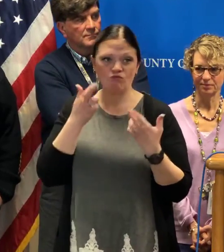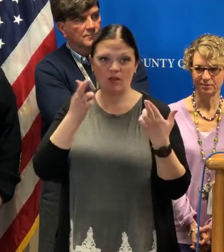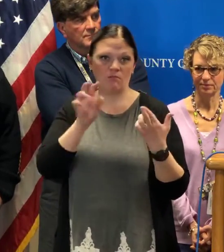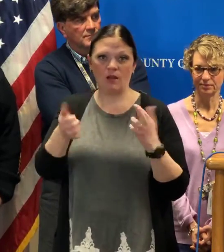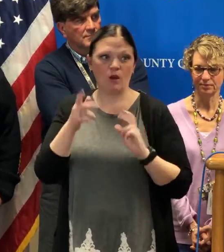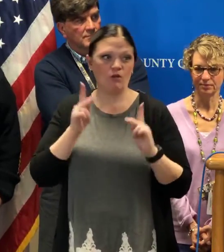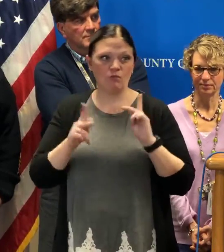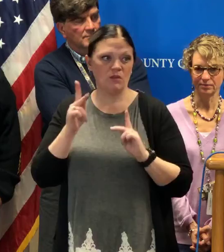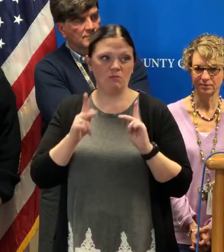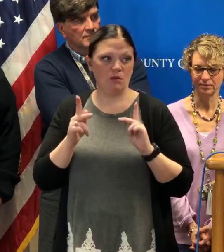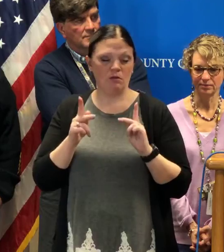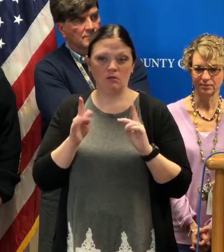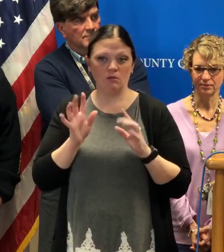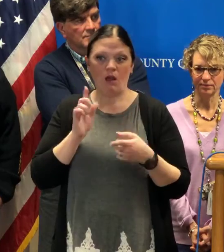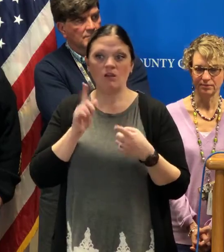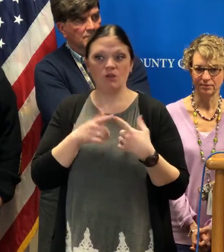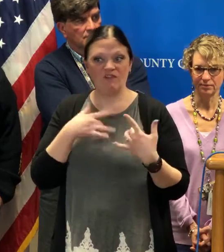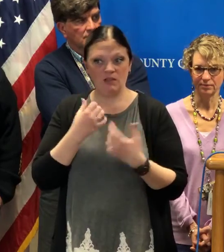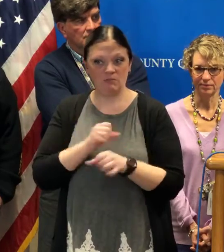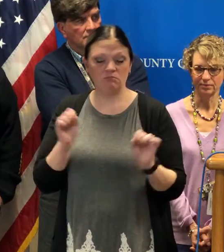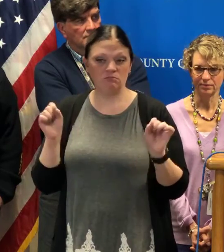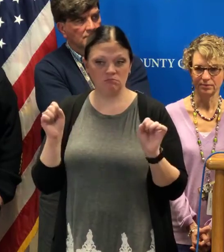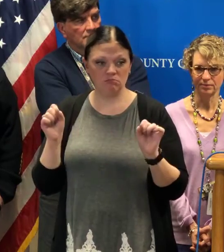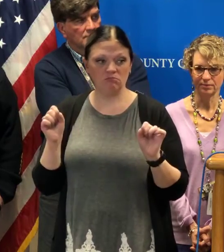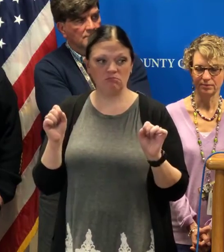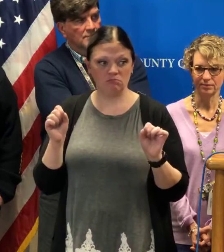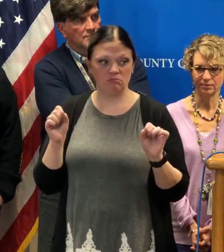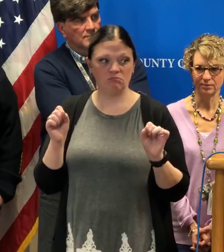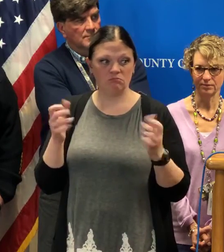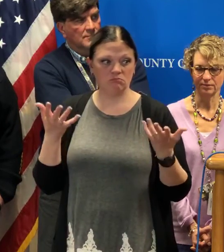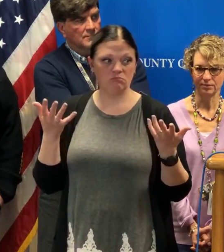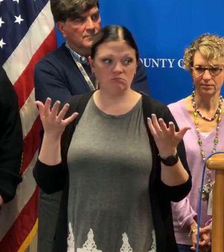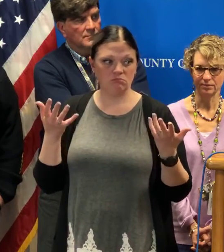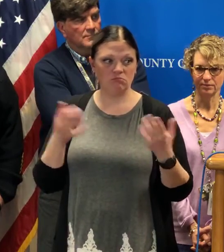other people at this point until we feel that it's safe.